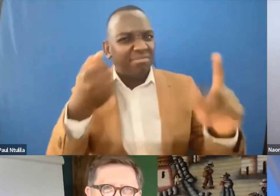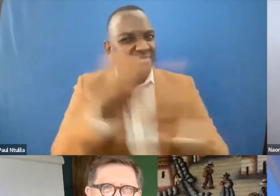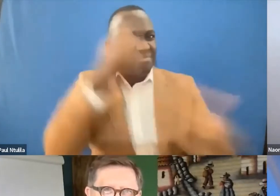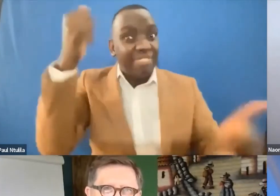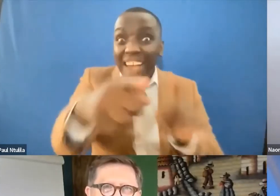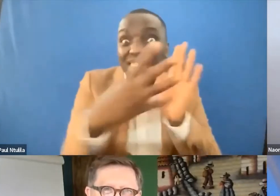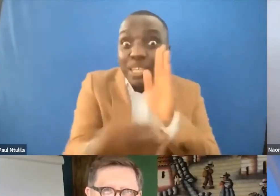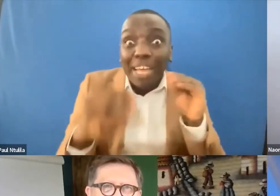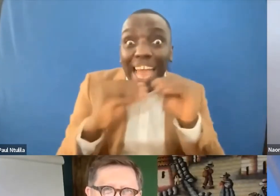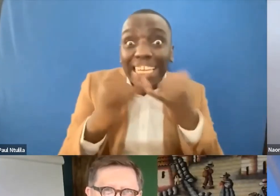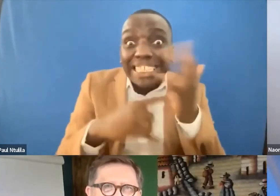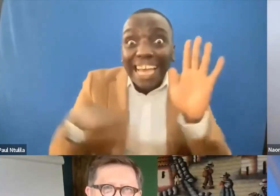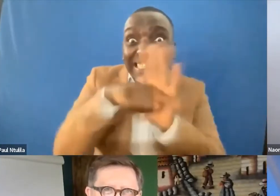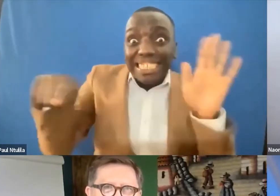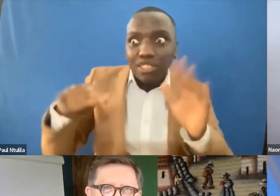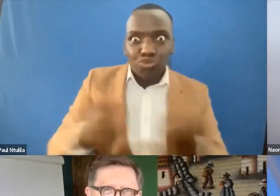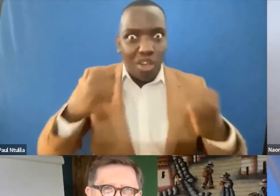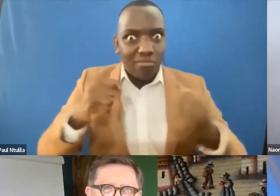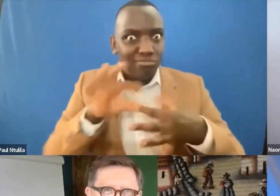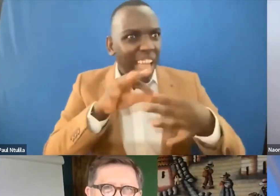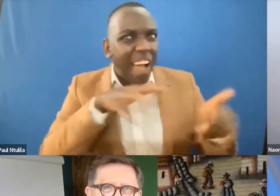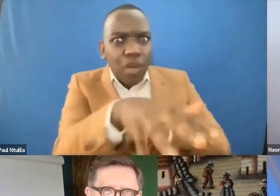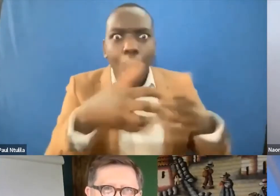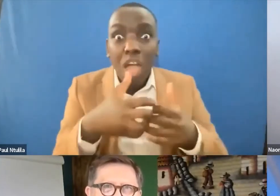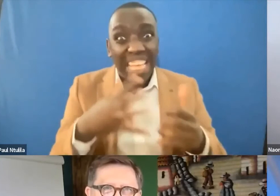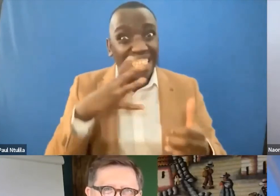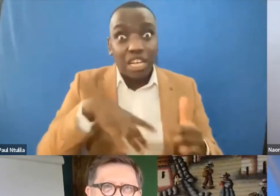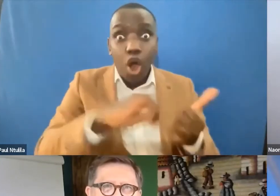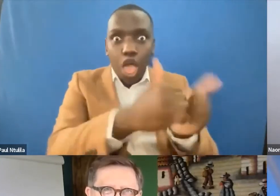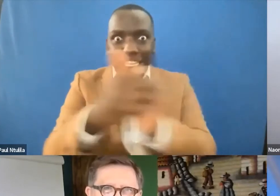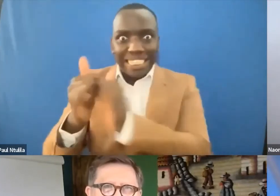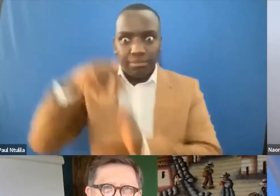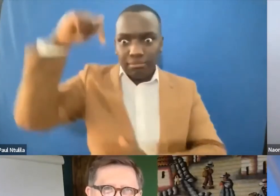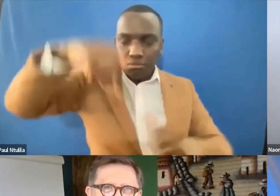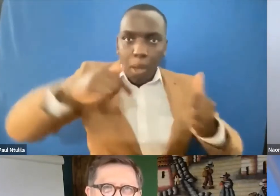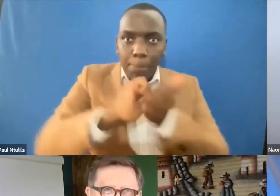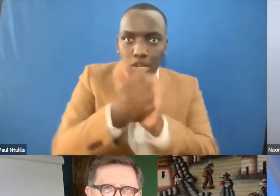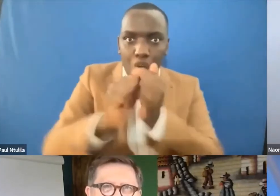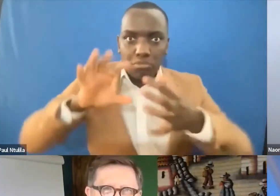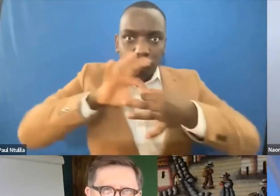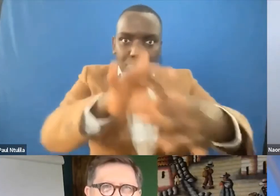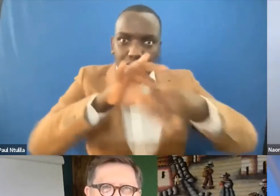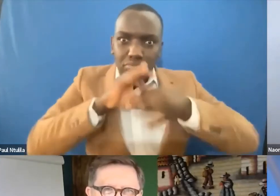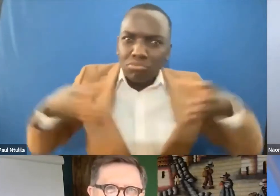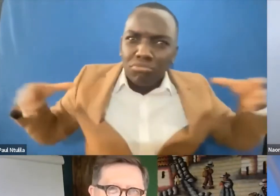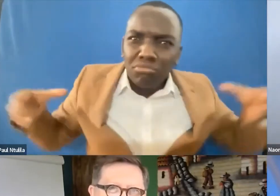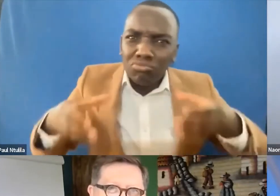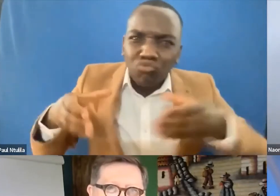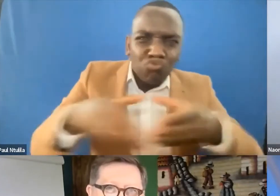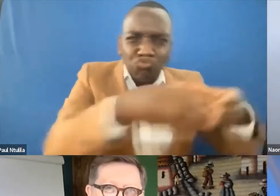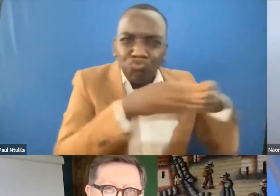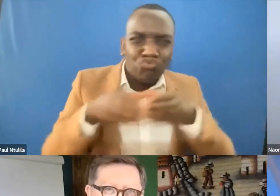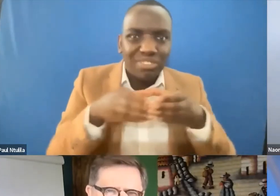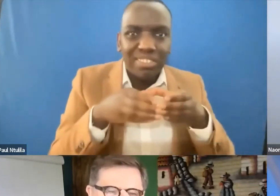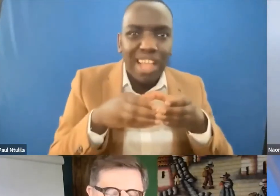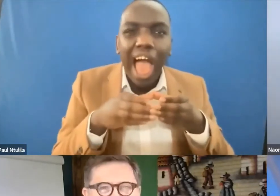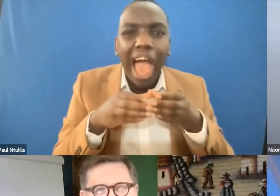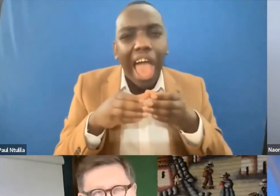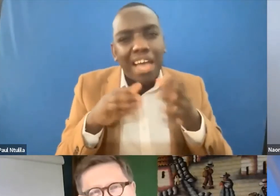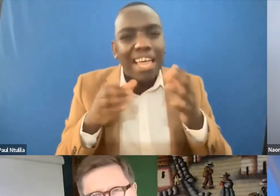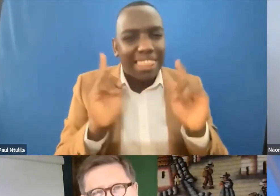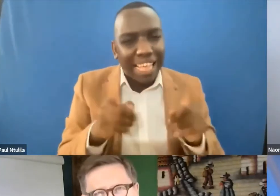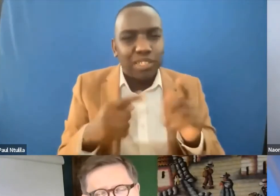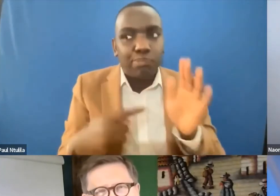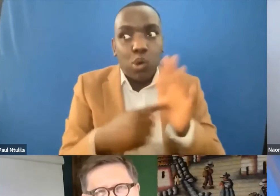number, in our strength, as our strength. The BSL Act Now campaign is evidence of that. People working together for a